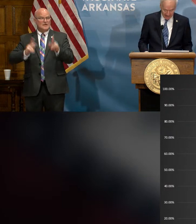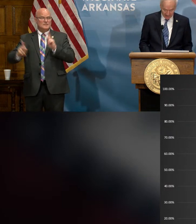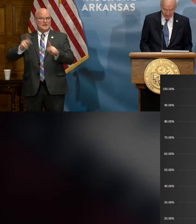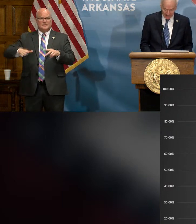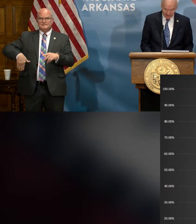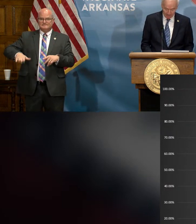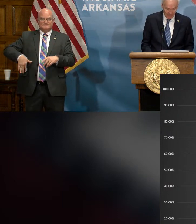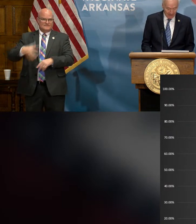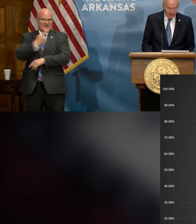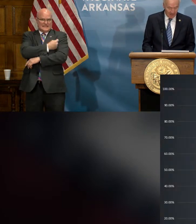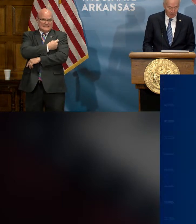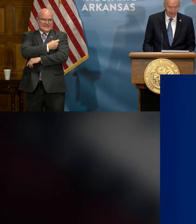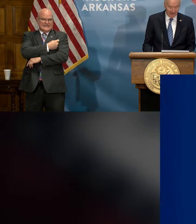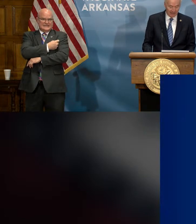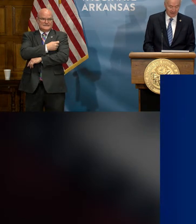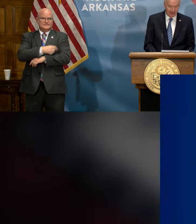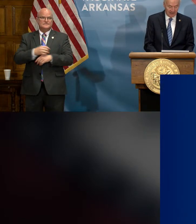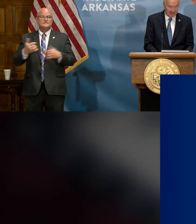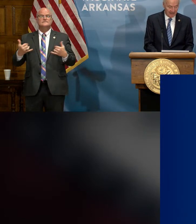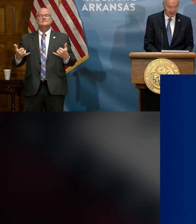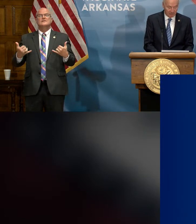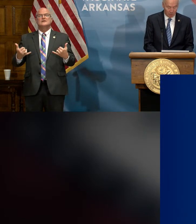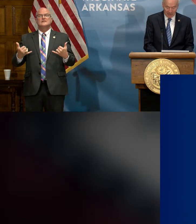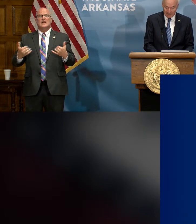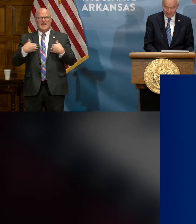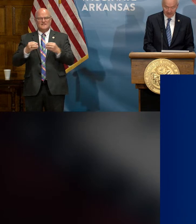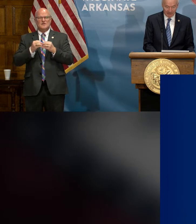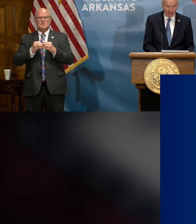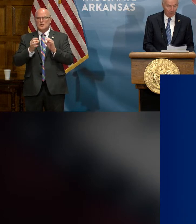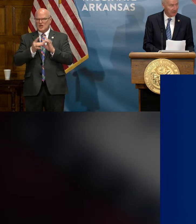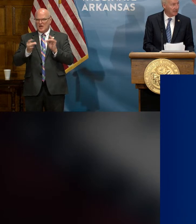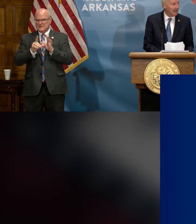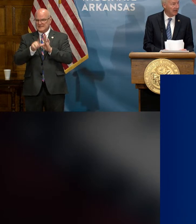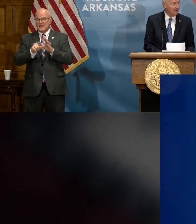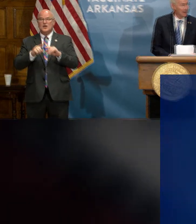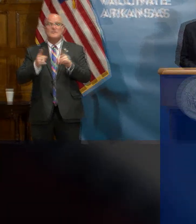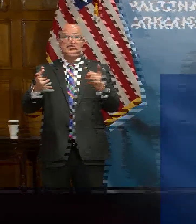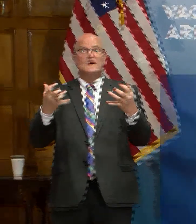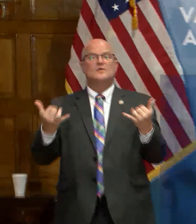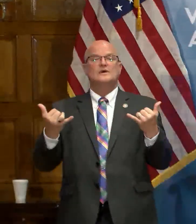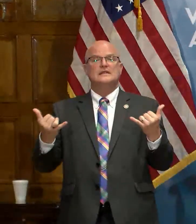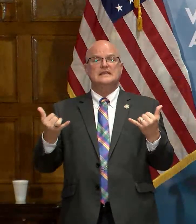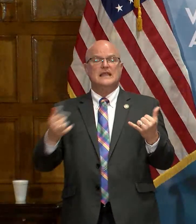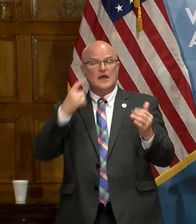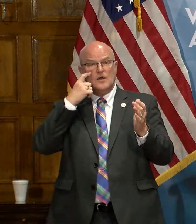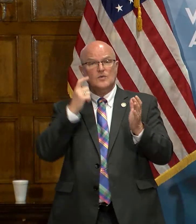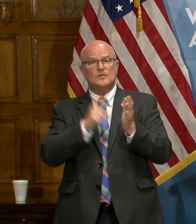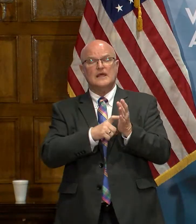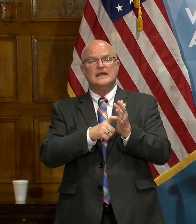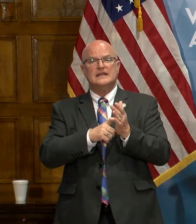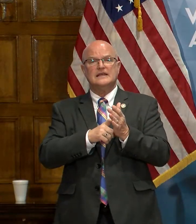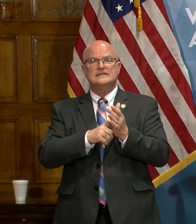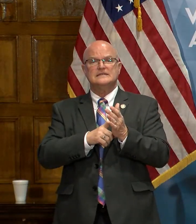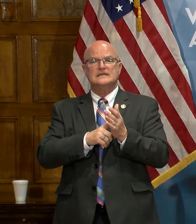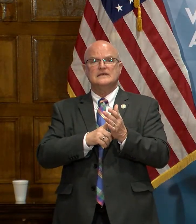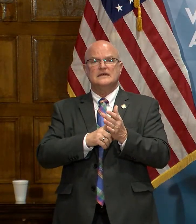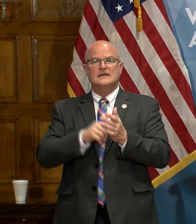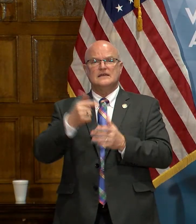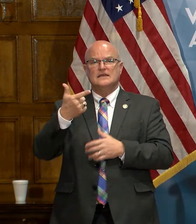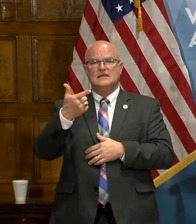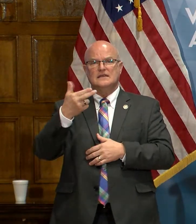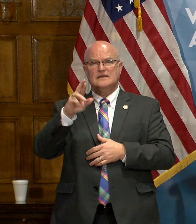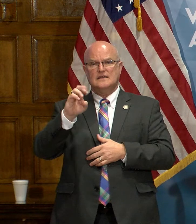that are unvaccinated. With that, I'll have some more comments, but I wanted to now recognize